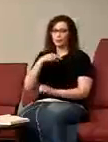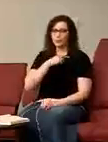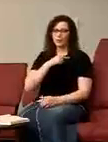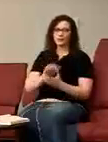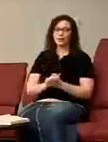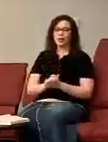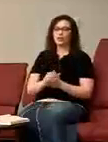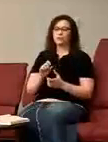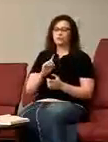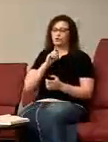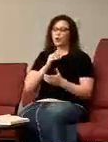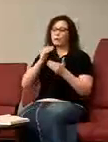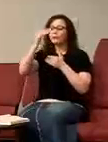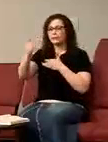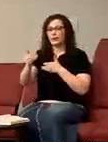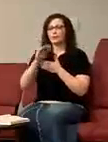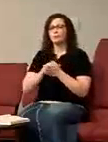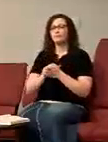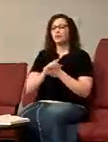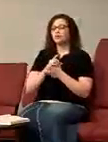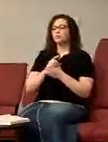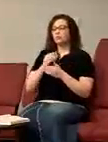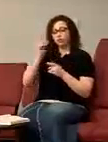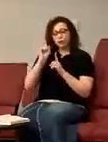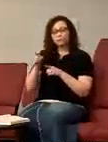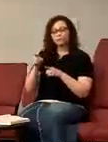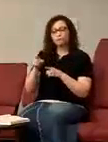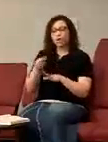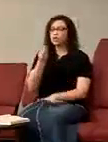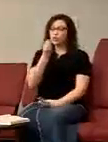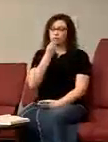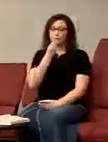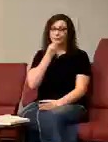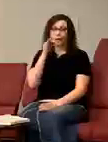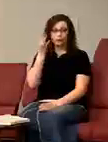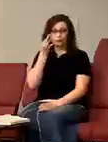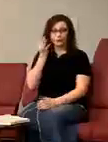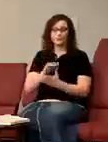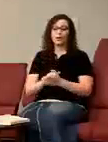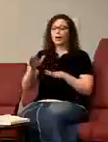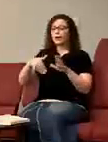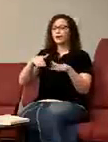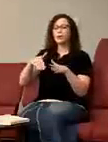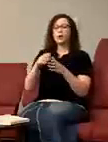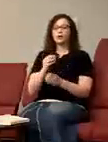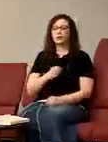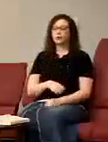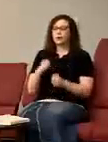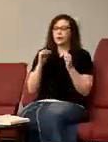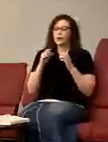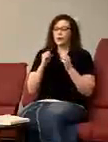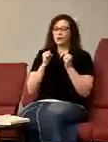going to skip a little bit. She goes and she eats the fruit. And they're walking through the cool of the garden the Lord is. And he